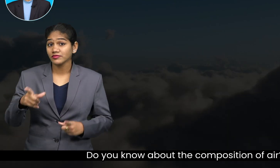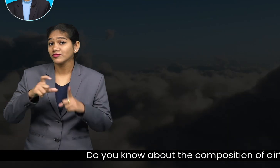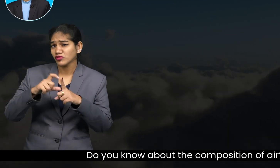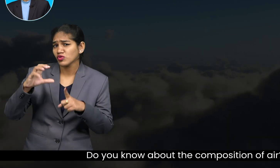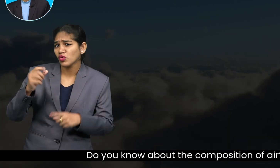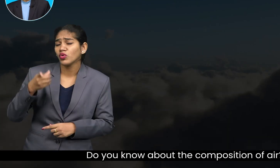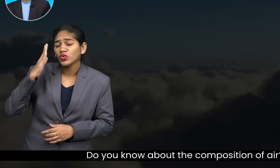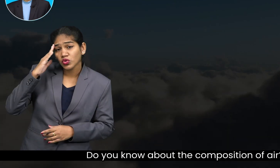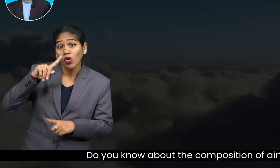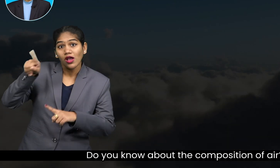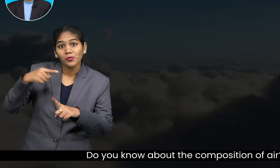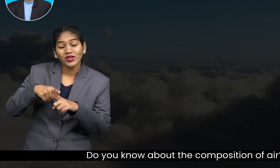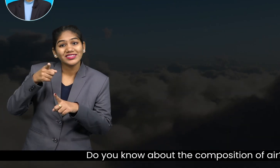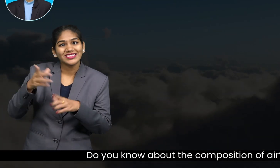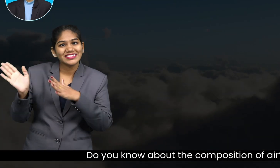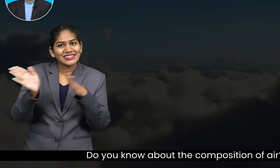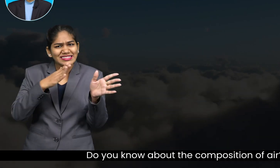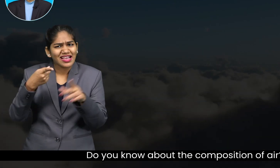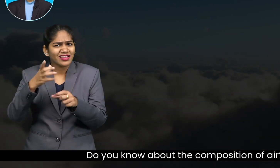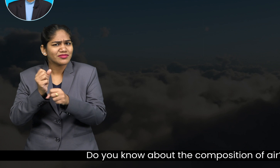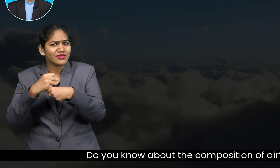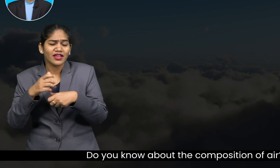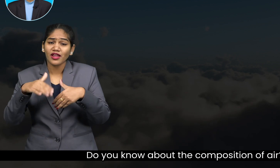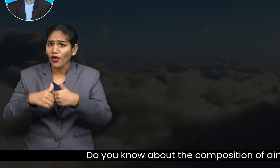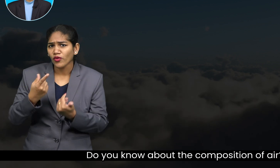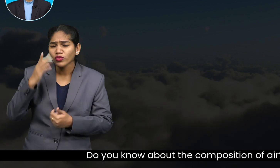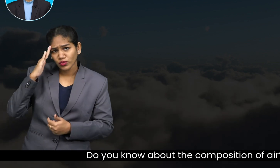Do you know about the composition of air?